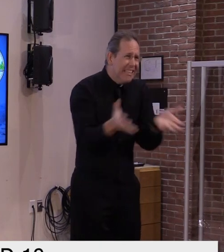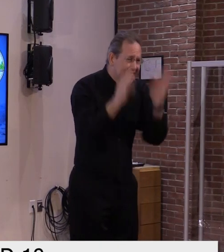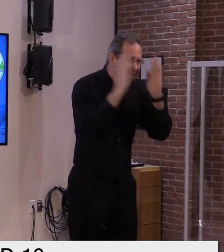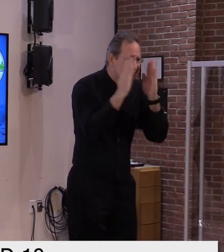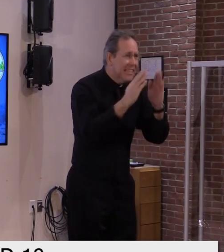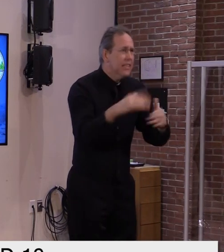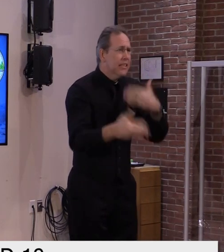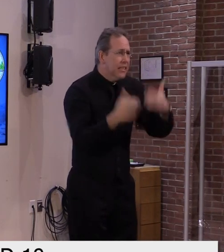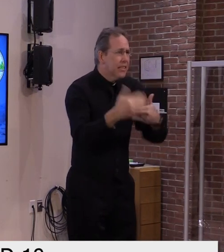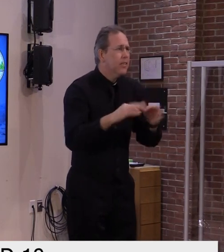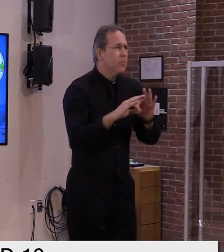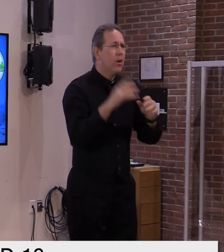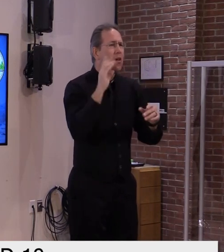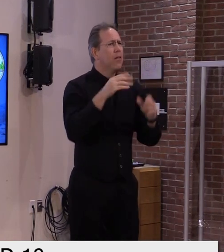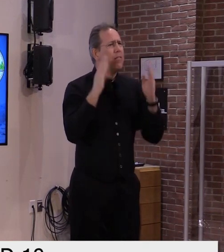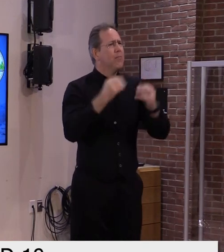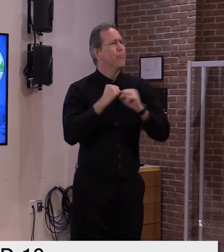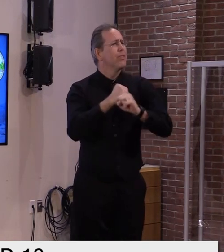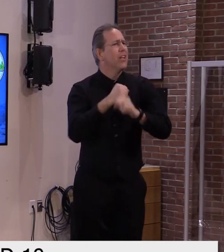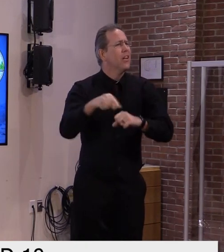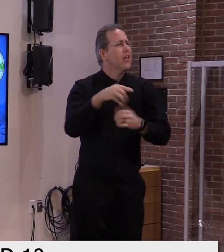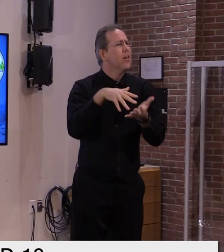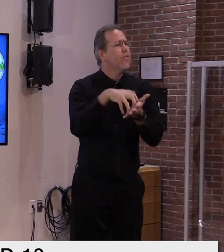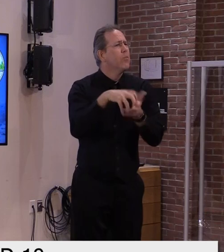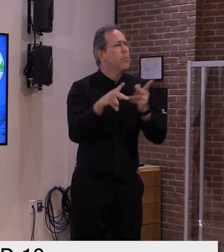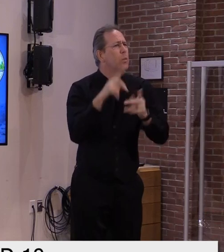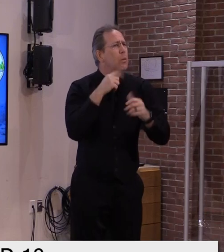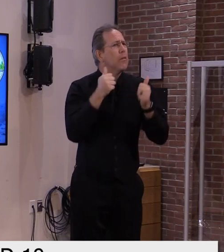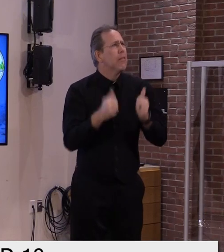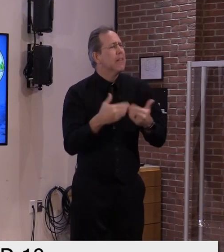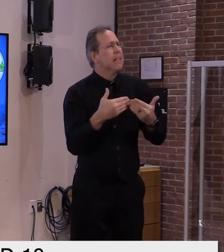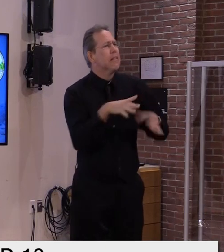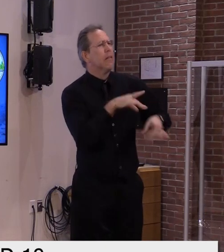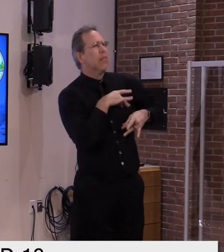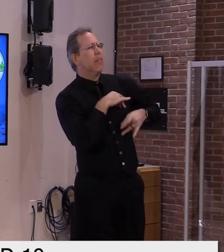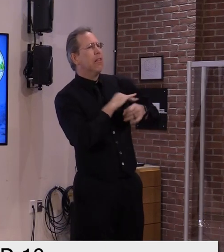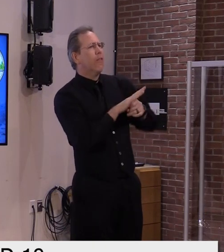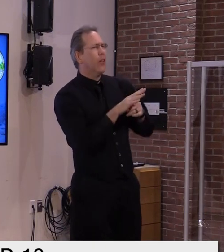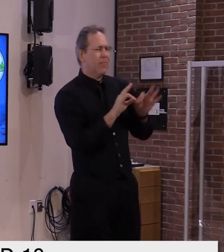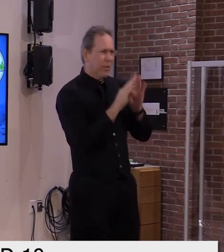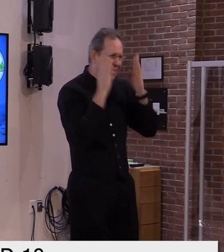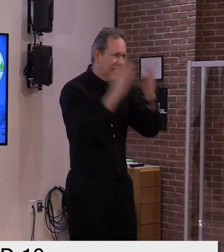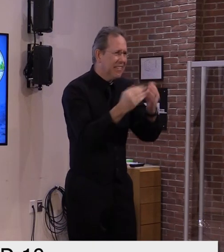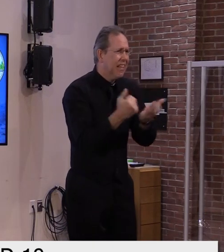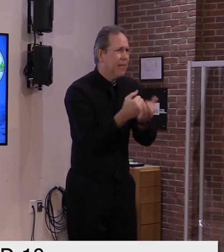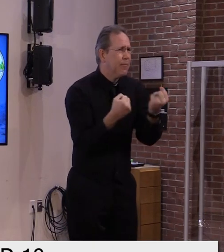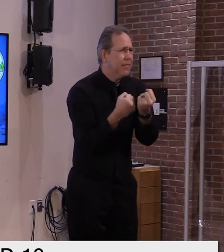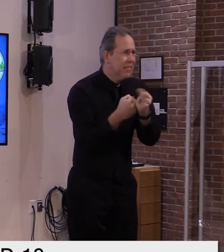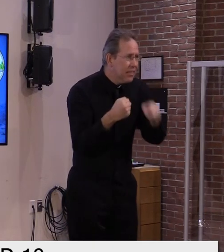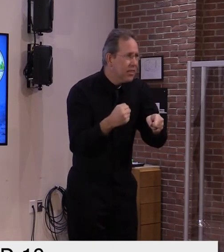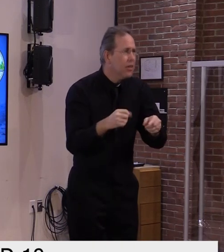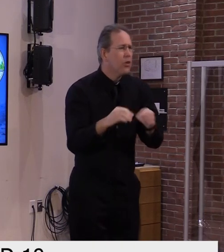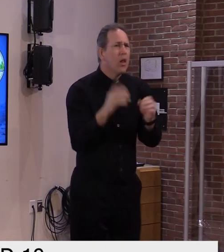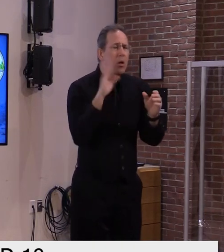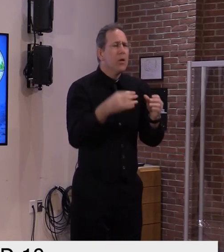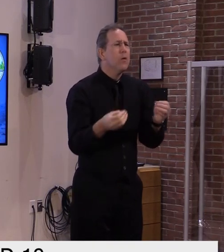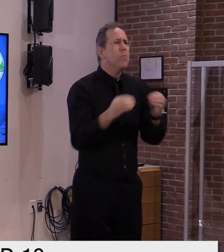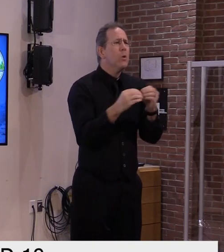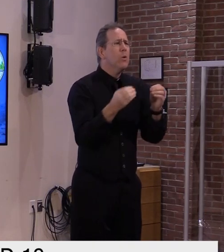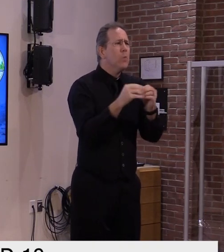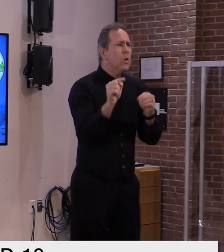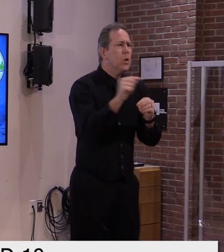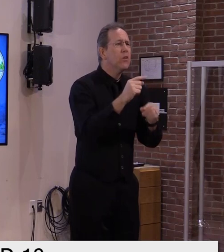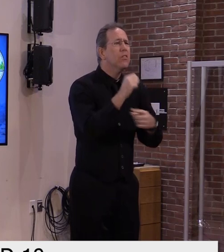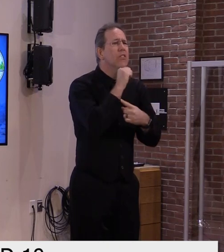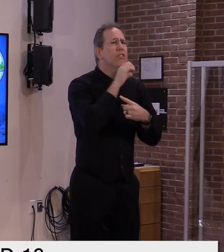general. Every day we vaccinate more elderly Vermonters, protecting those who are least likely